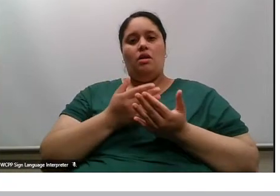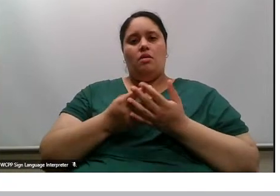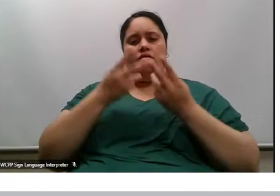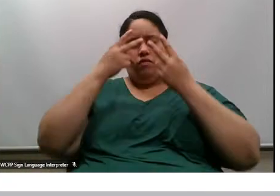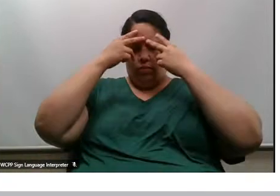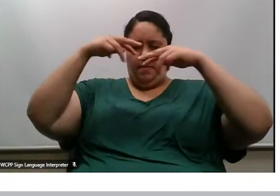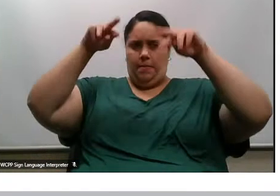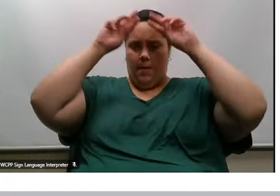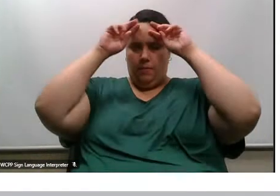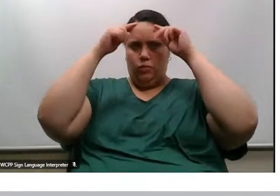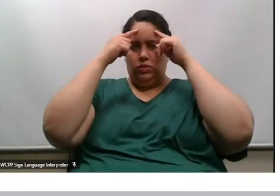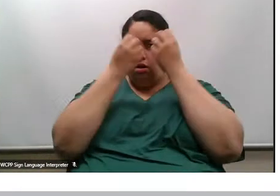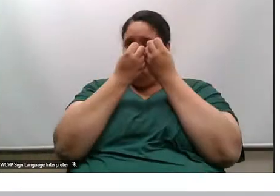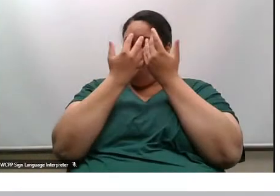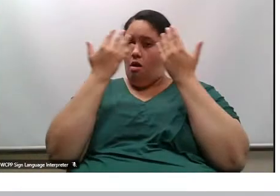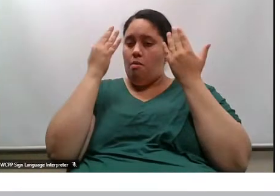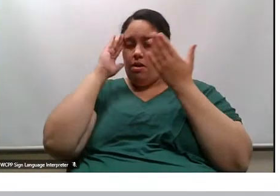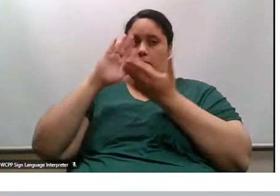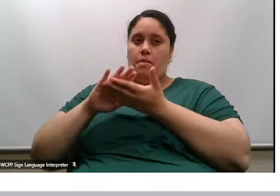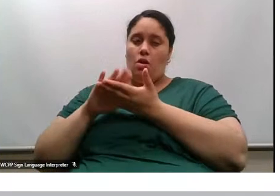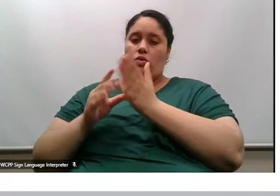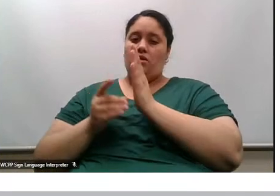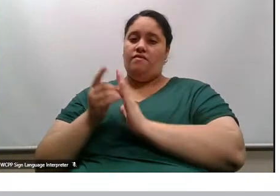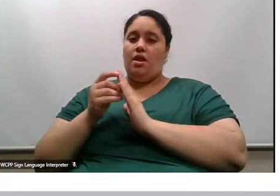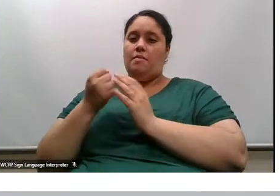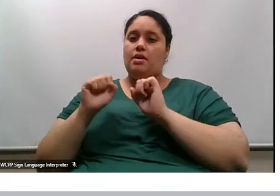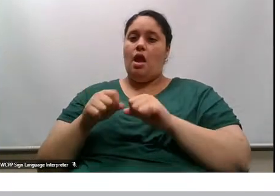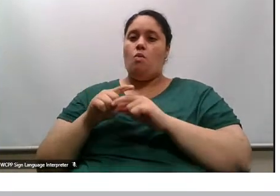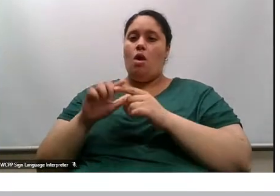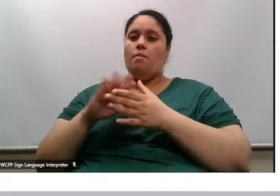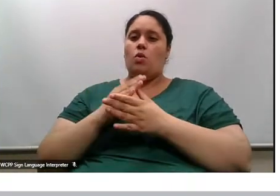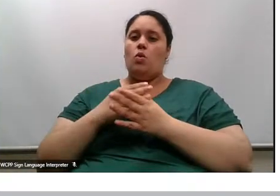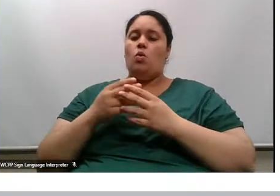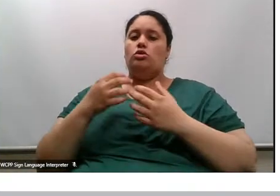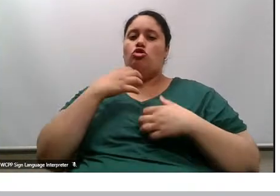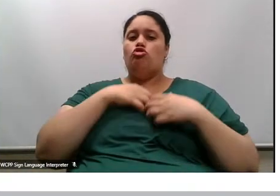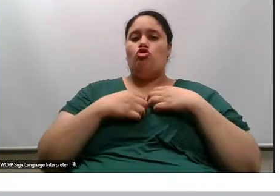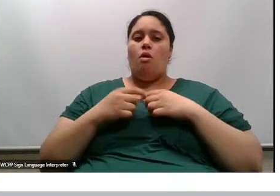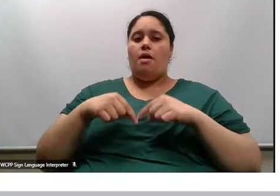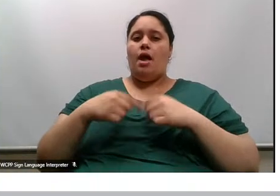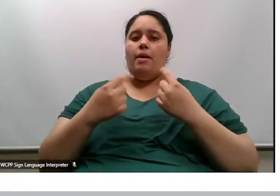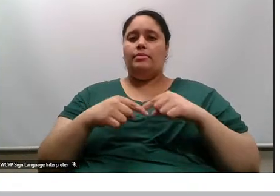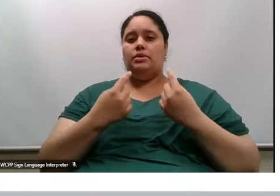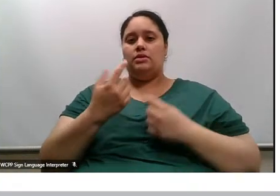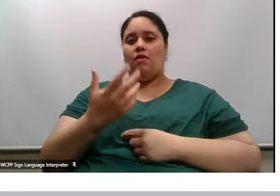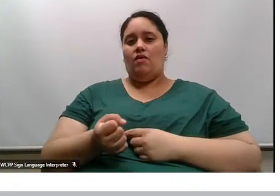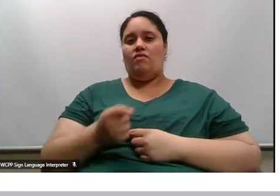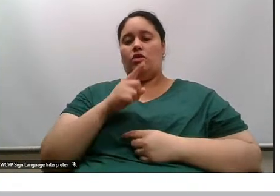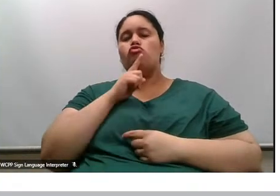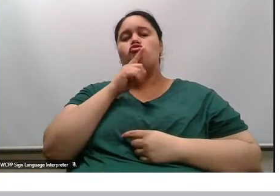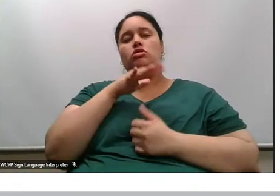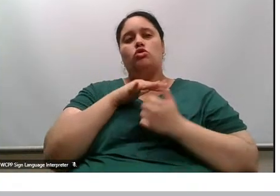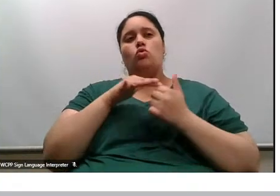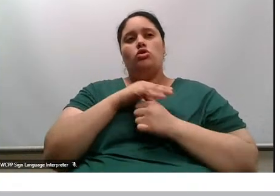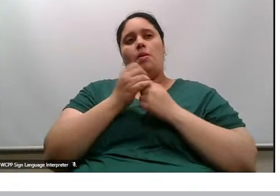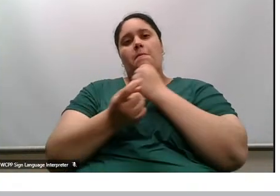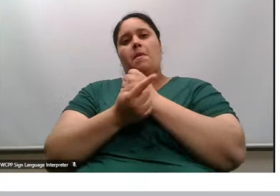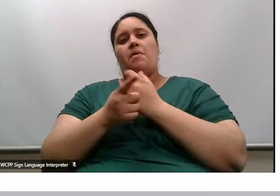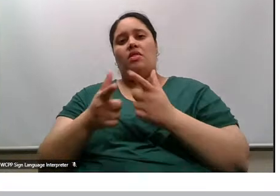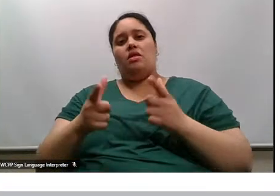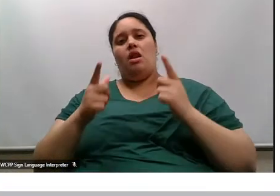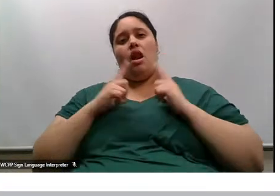to see the number of beds that became available because of the absence of trauma, that is the reality that confronts, and it allows